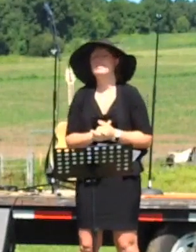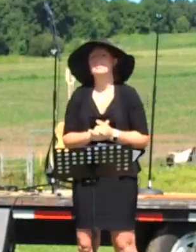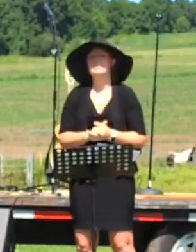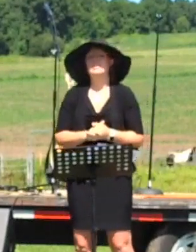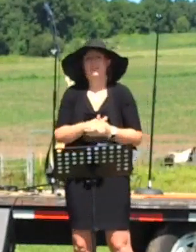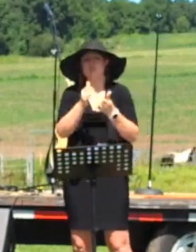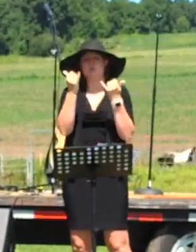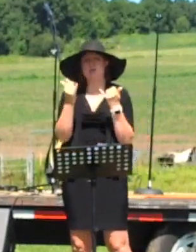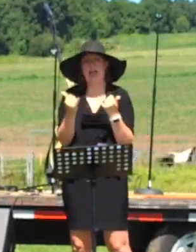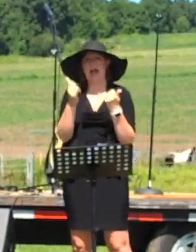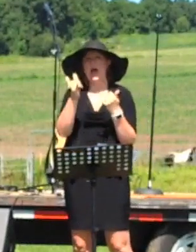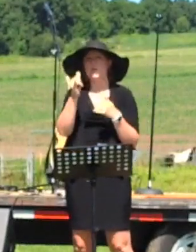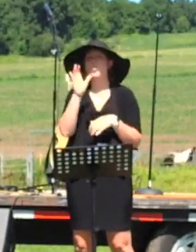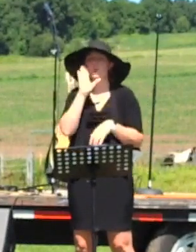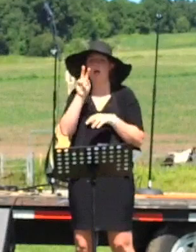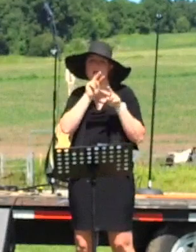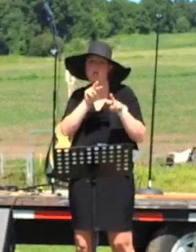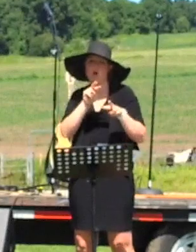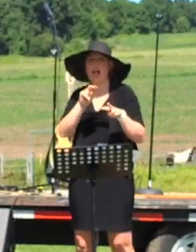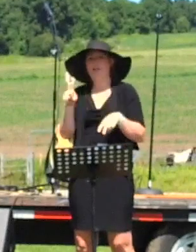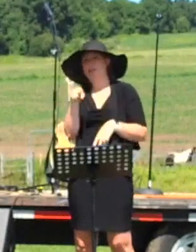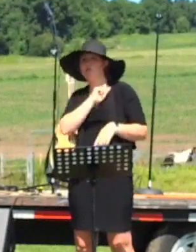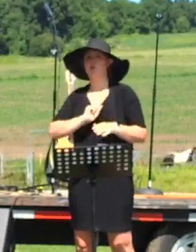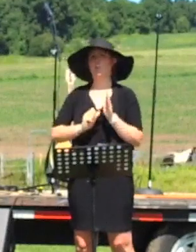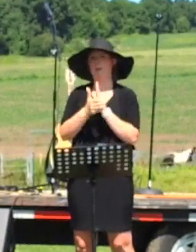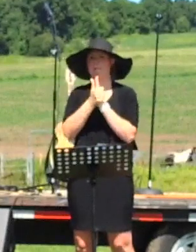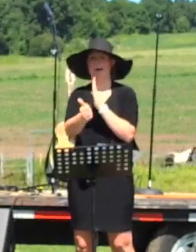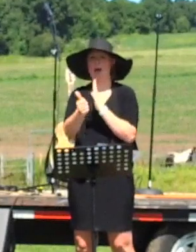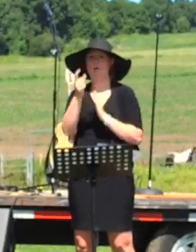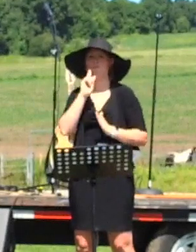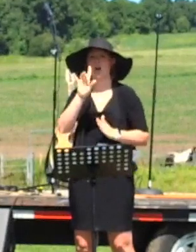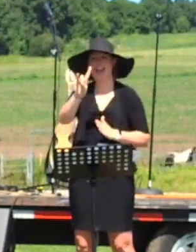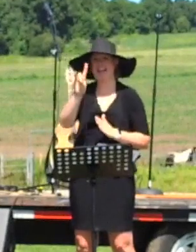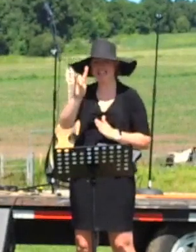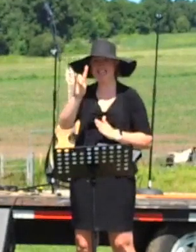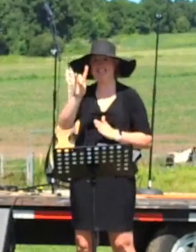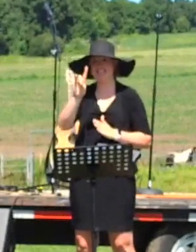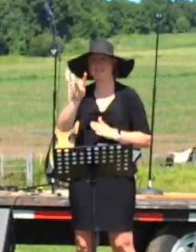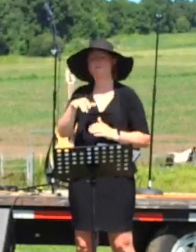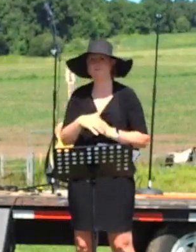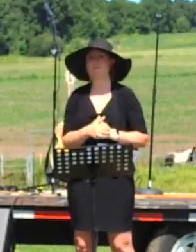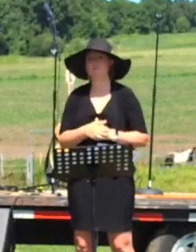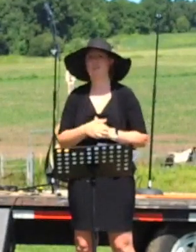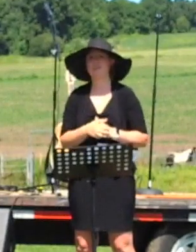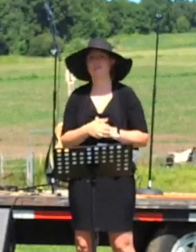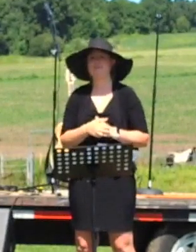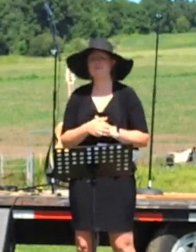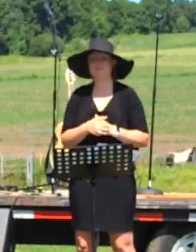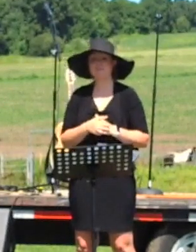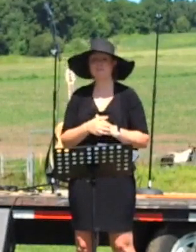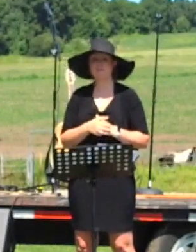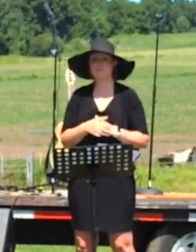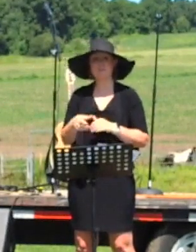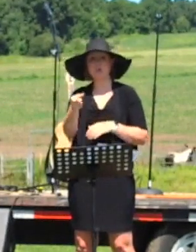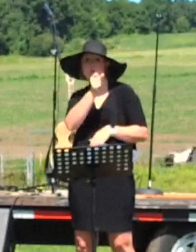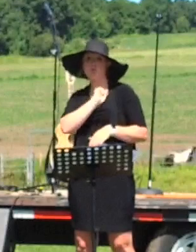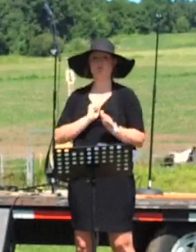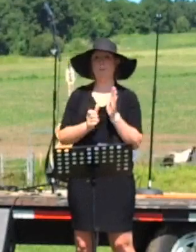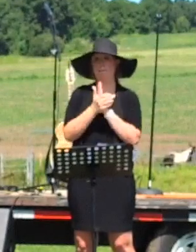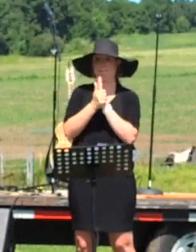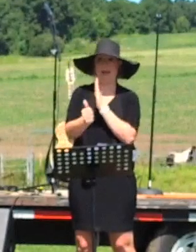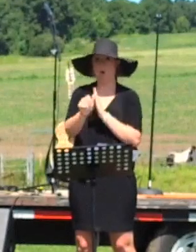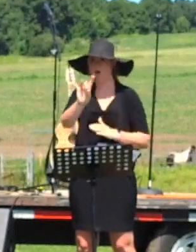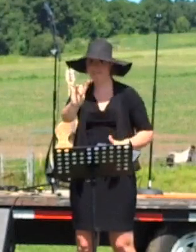look at the superpower that eights bring to our lives and to this world. And that